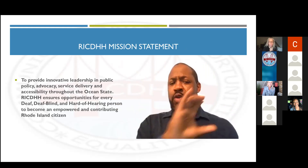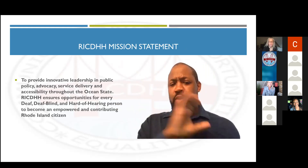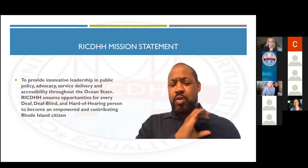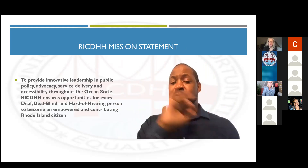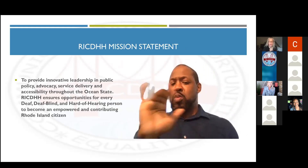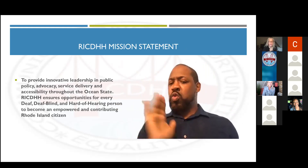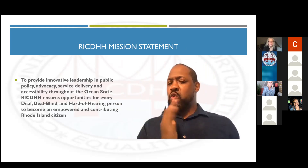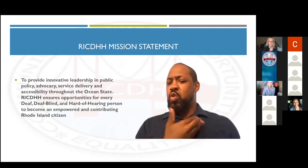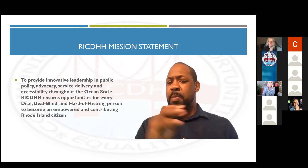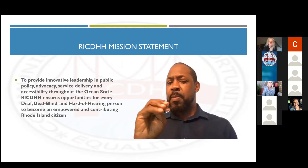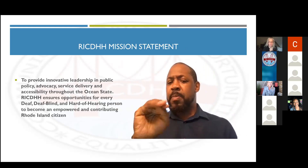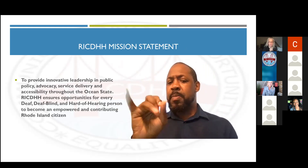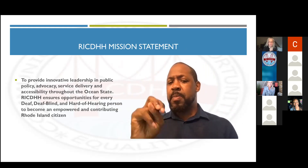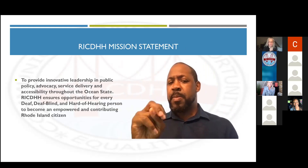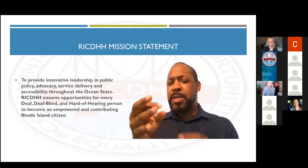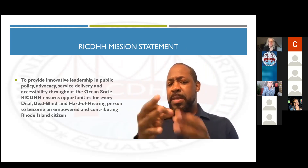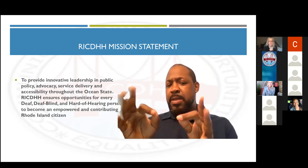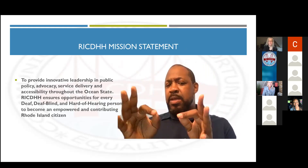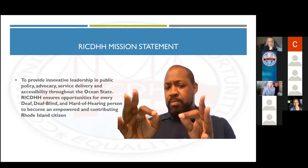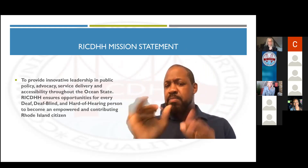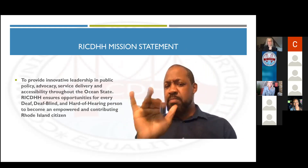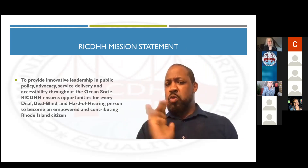contributing Rhode Island citizen. That's the mission statement.